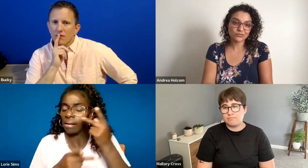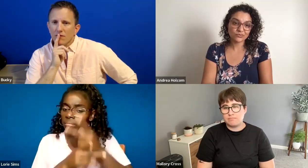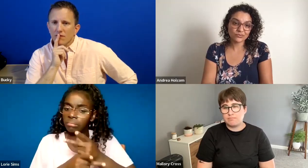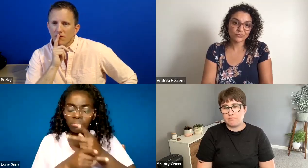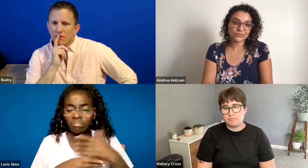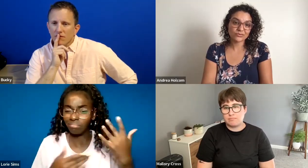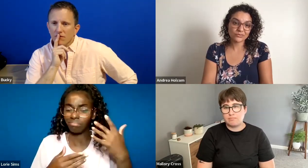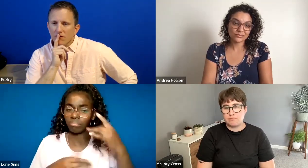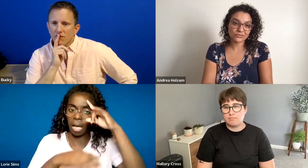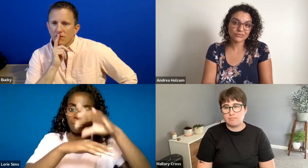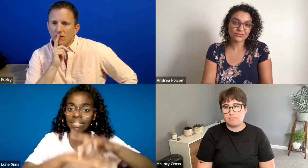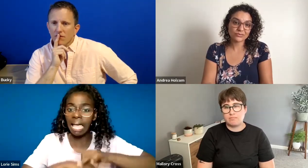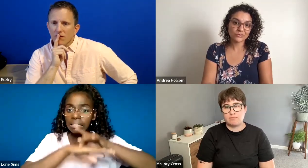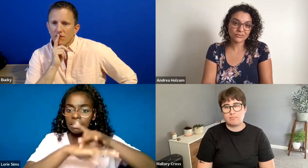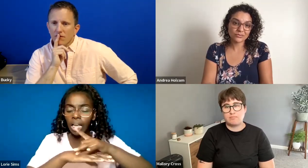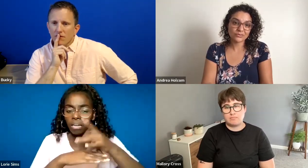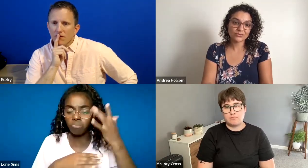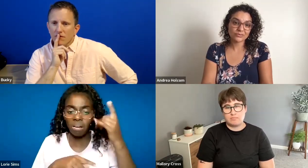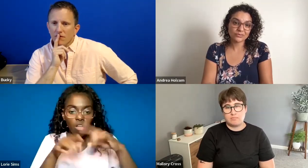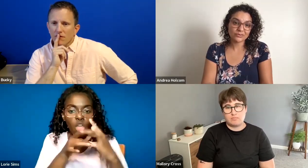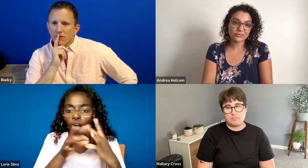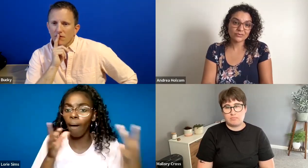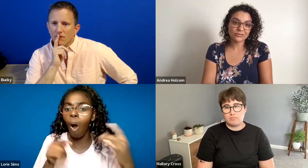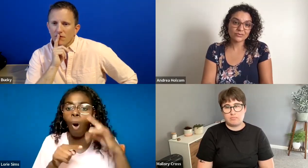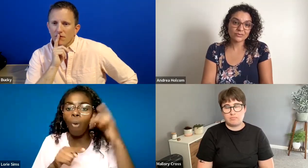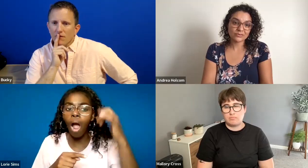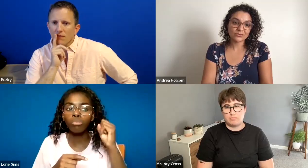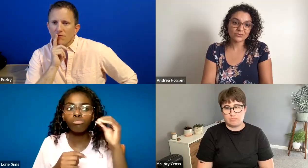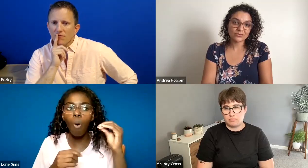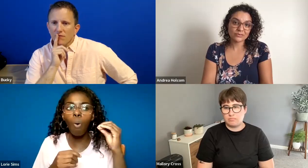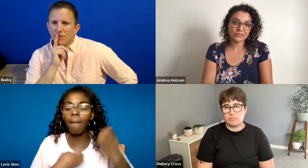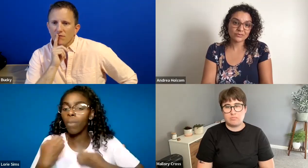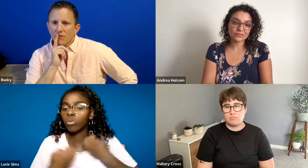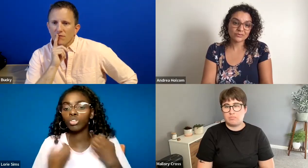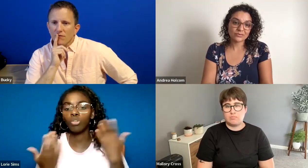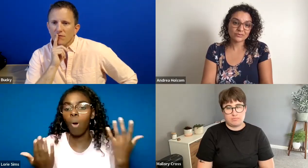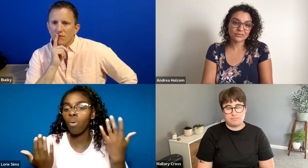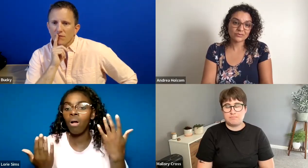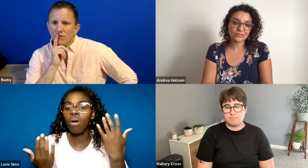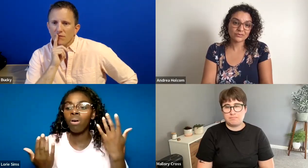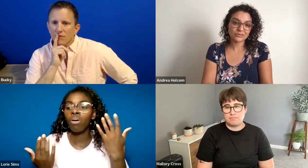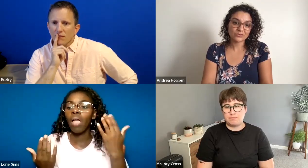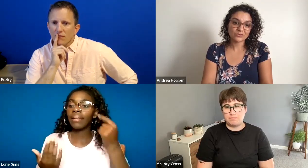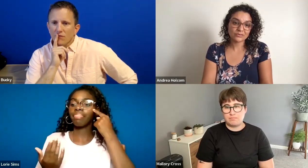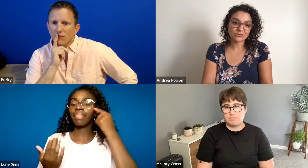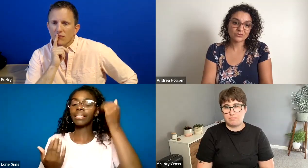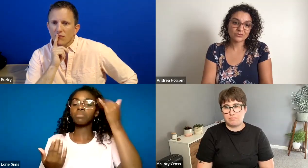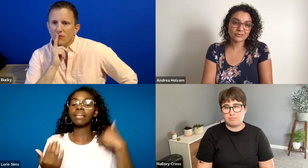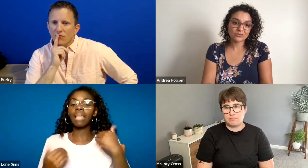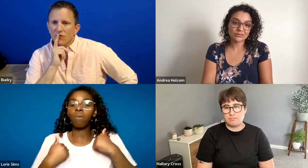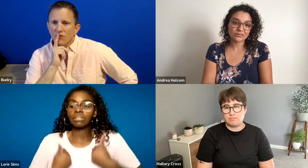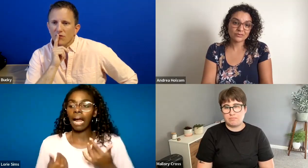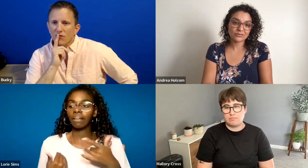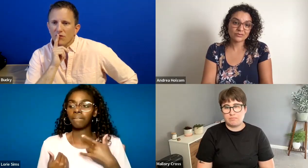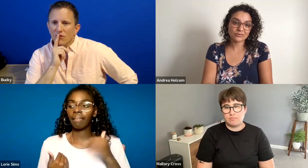and not really understanding the reason behind it, behind this obsession, behind me perseverating on this problematic